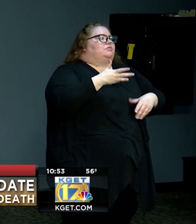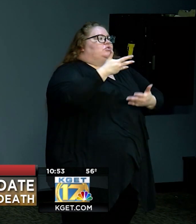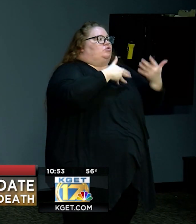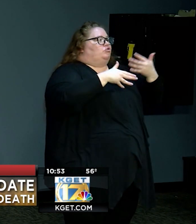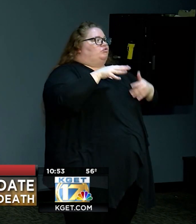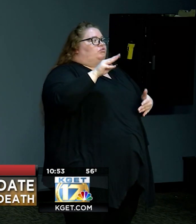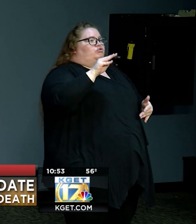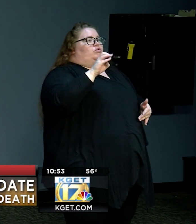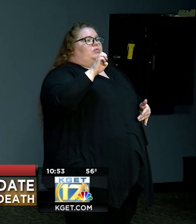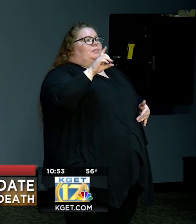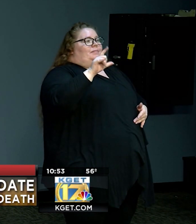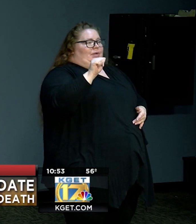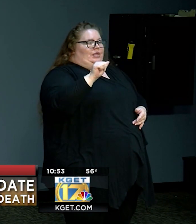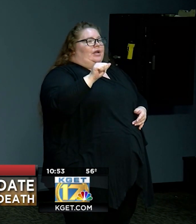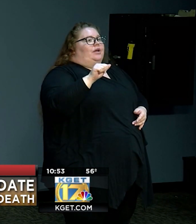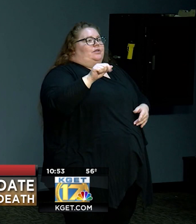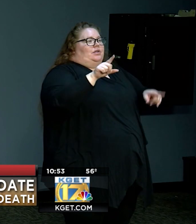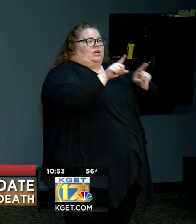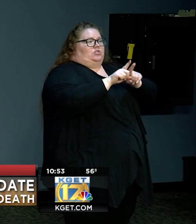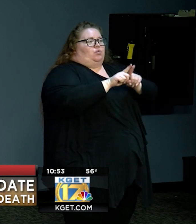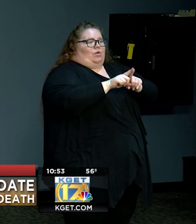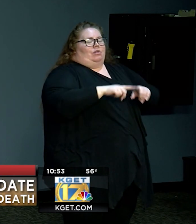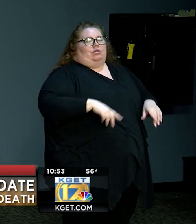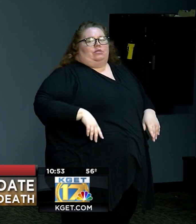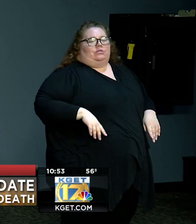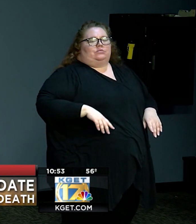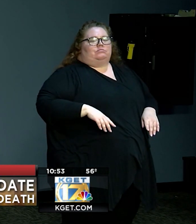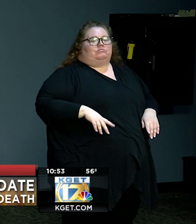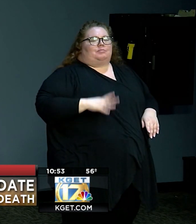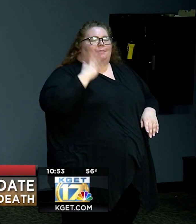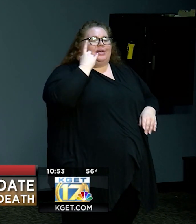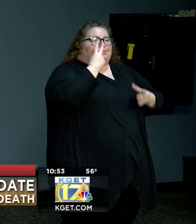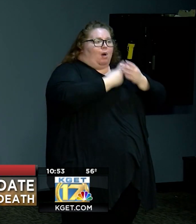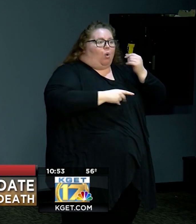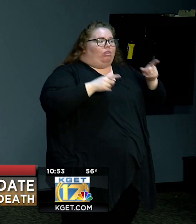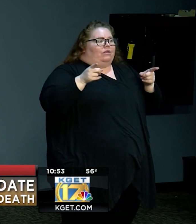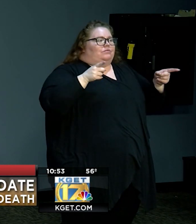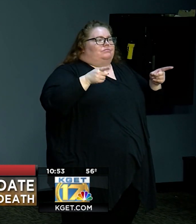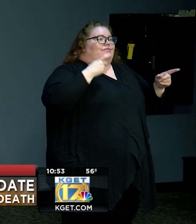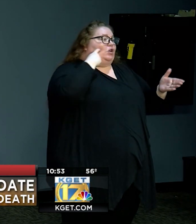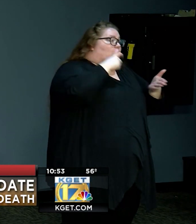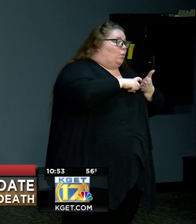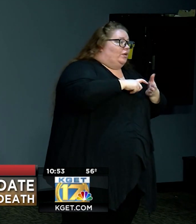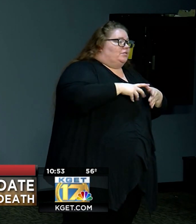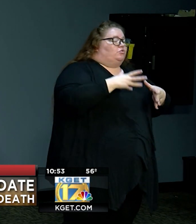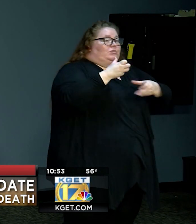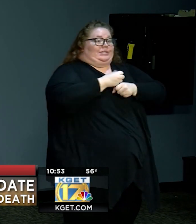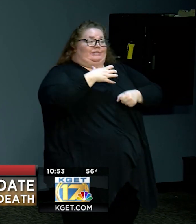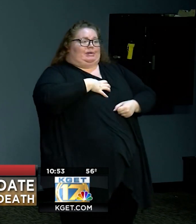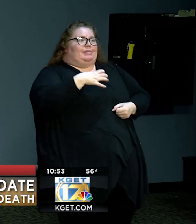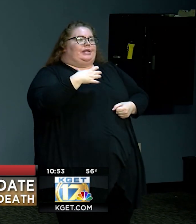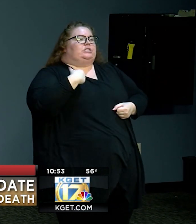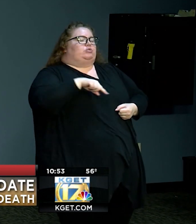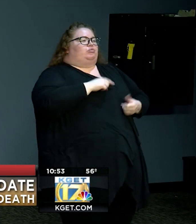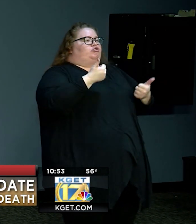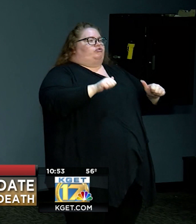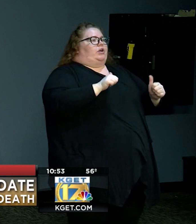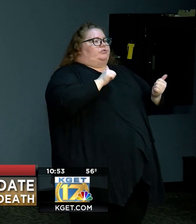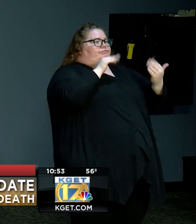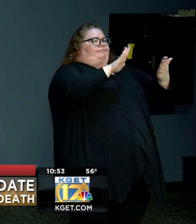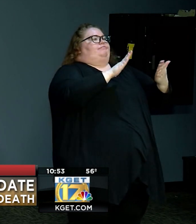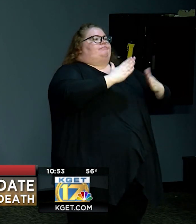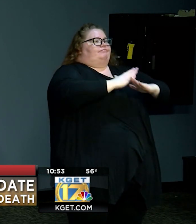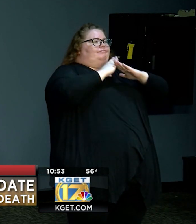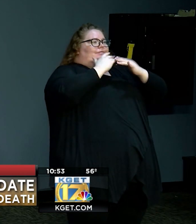media. And because of both factors, we're taking it to the next step to discourage the use of our park equipment.